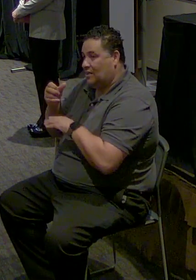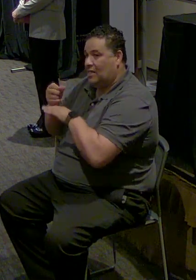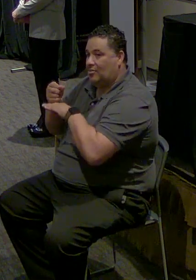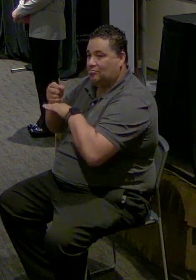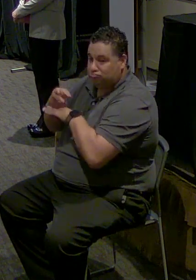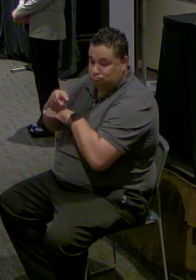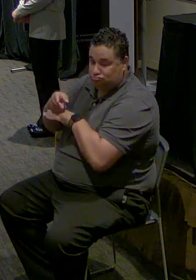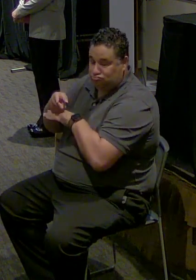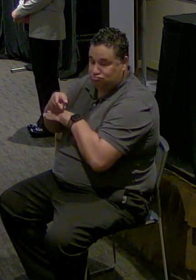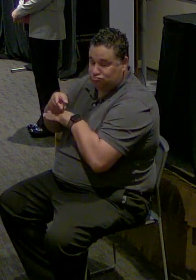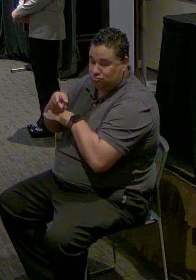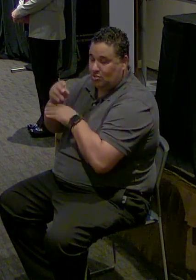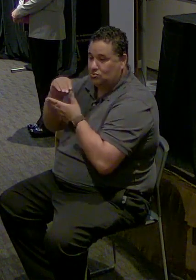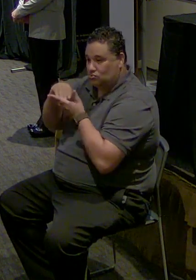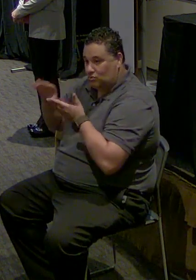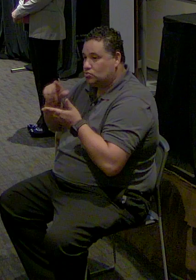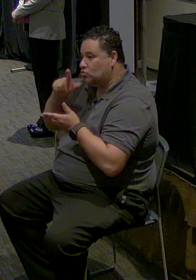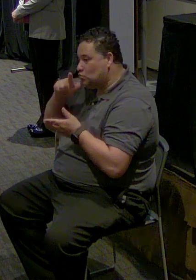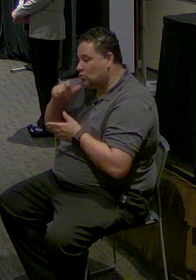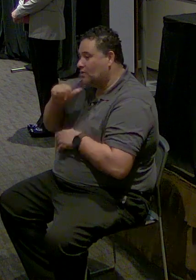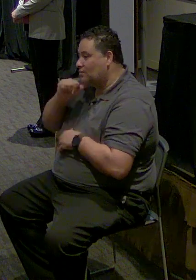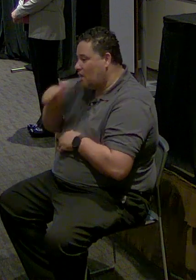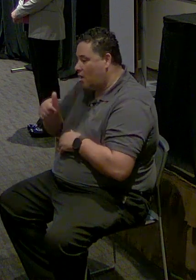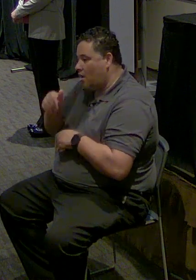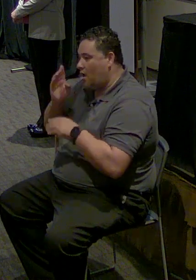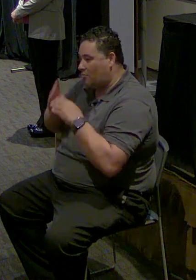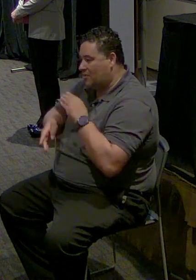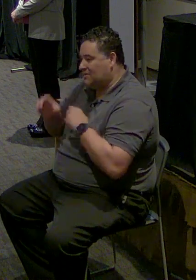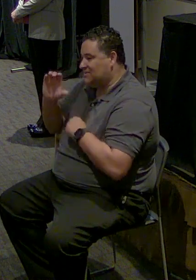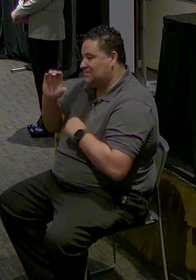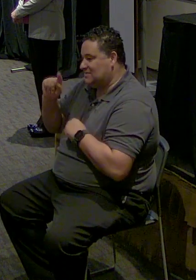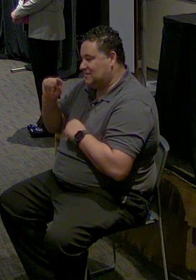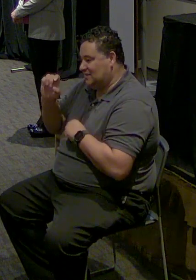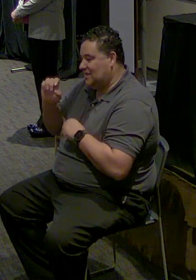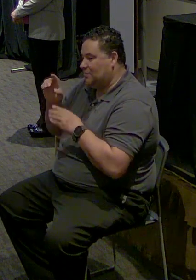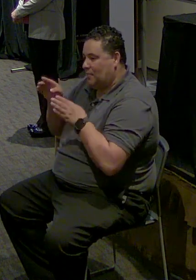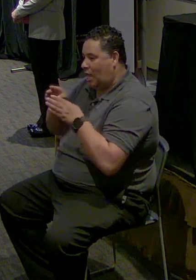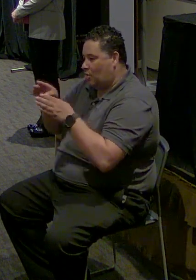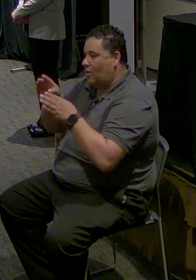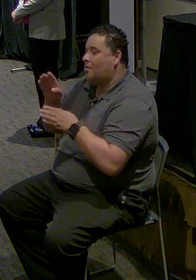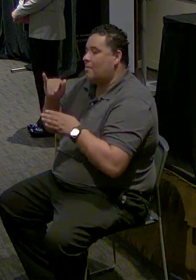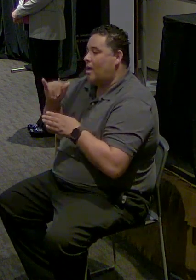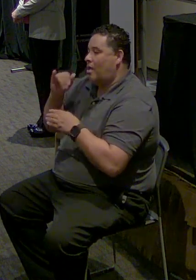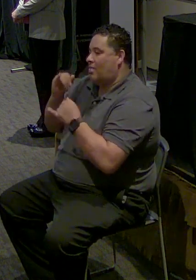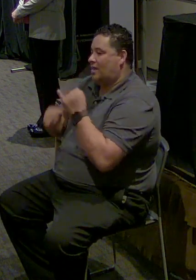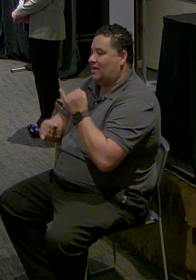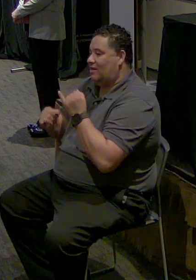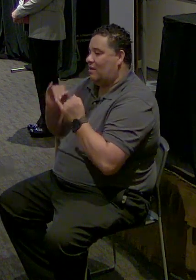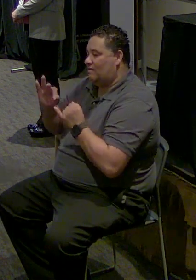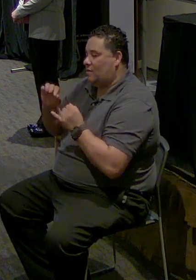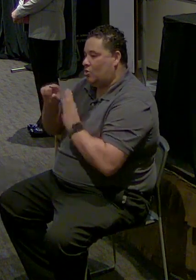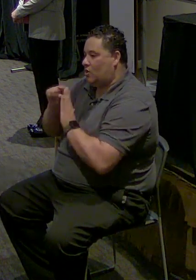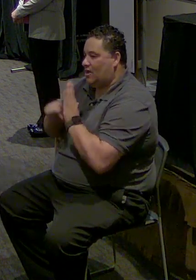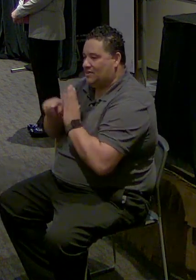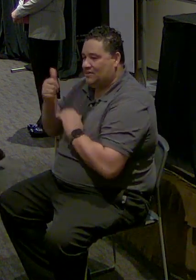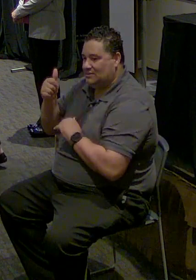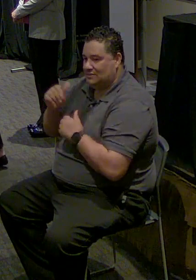outperform students who have not completed a CTE pathway by the end of grade 10.